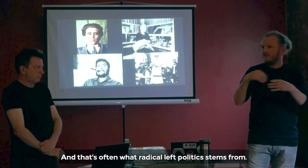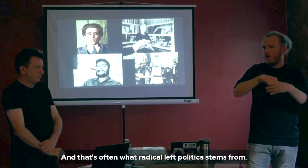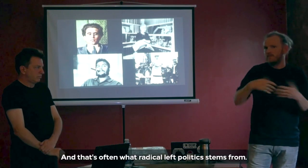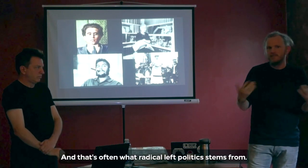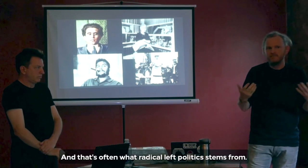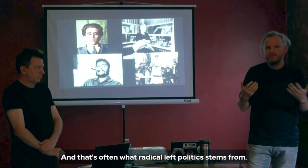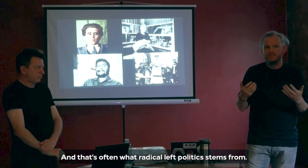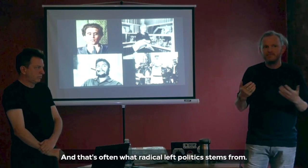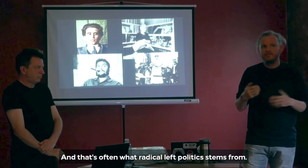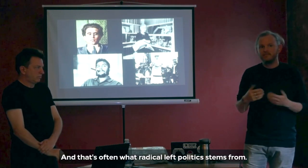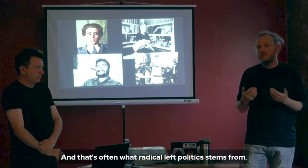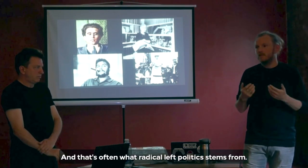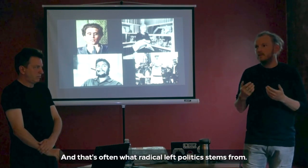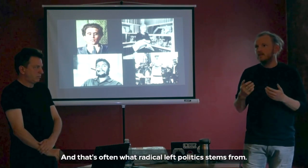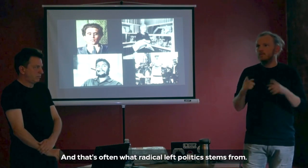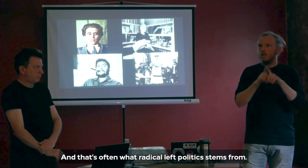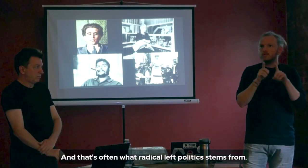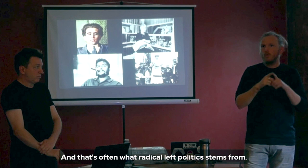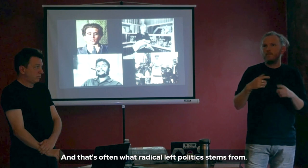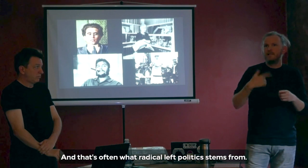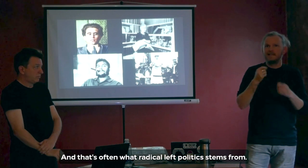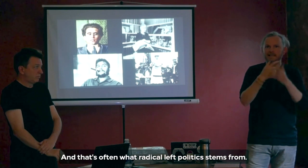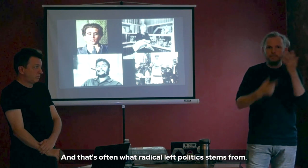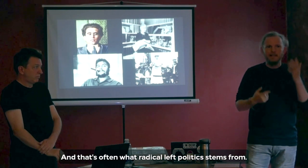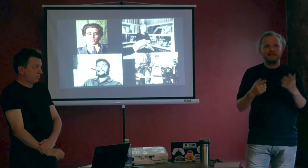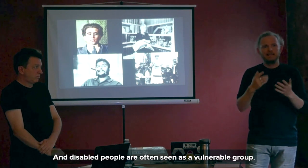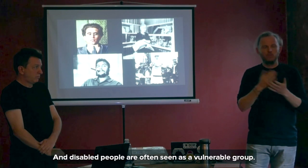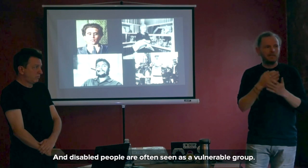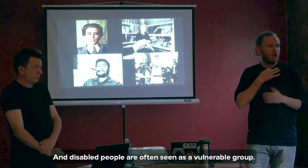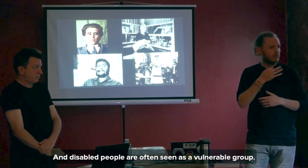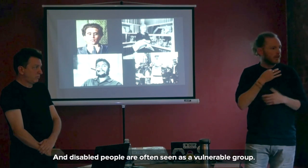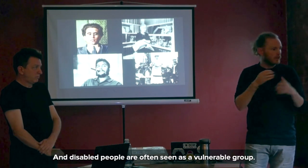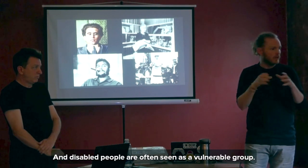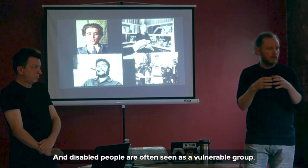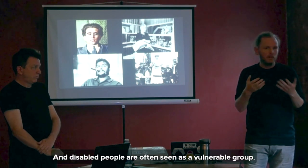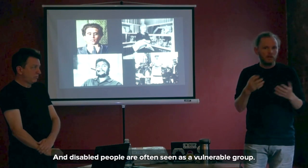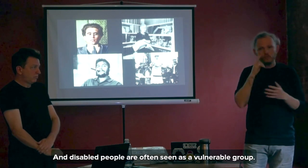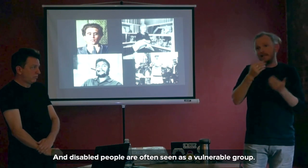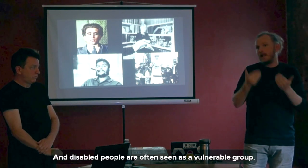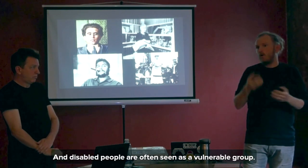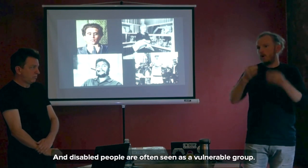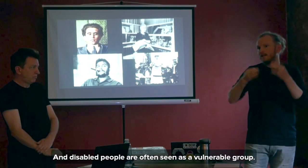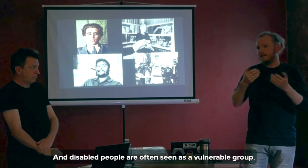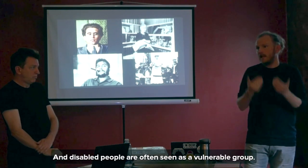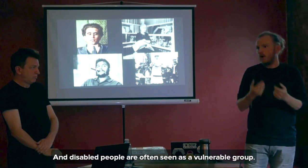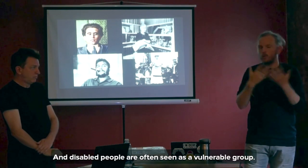that's often what radical left politics stems from. And disabled people are often seen as a vulnerable